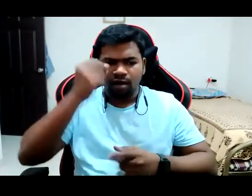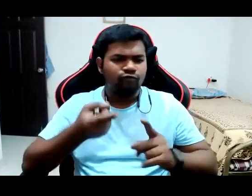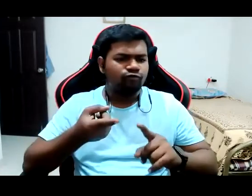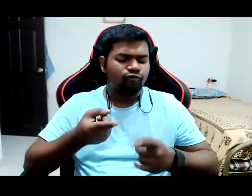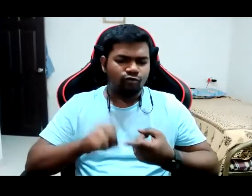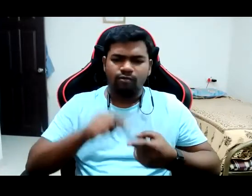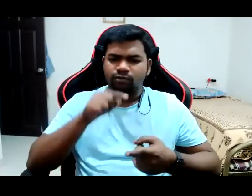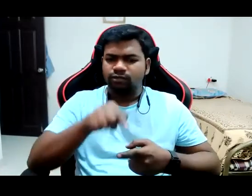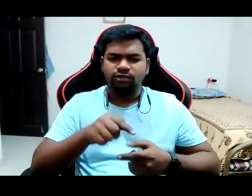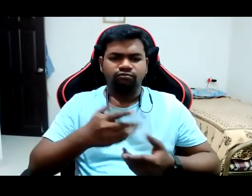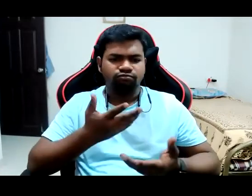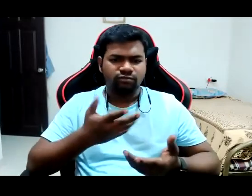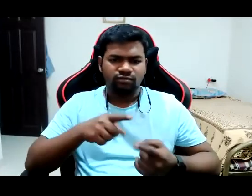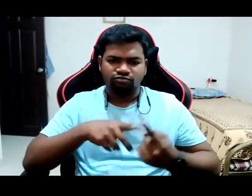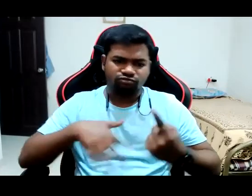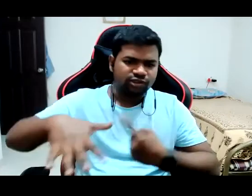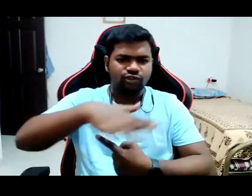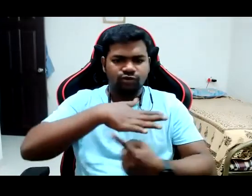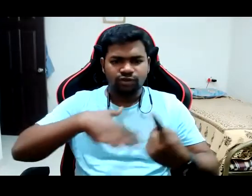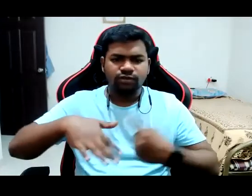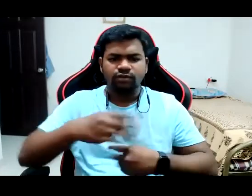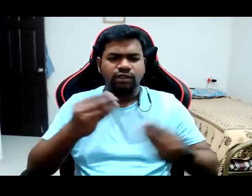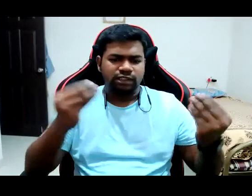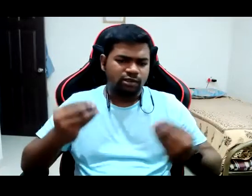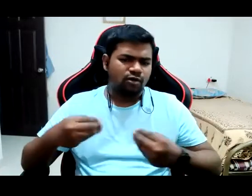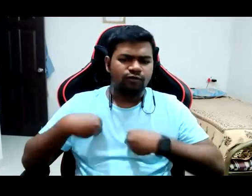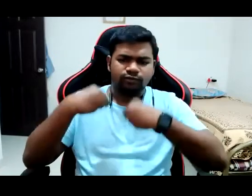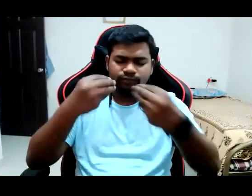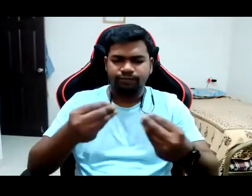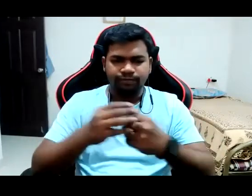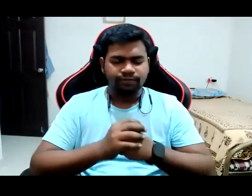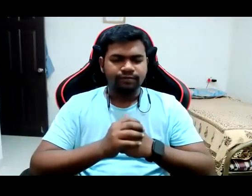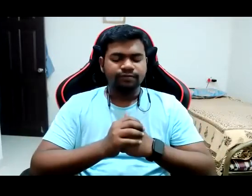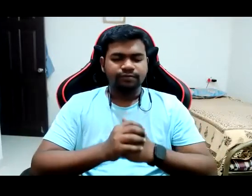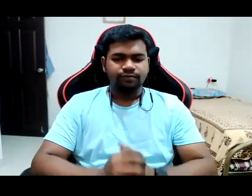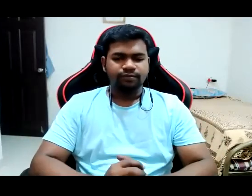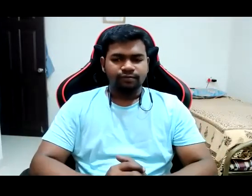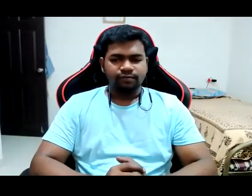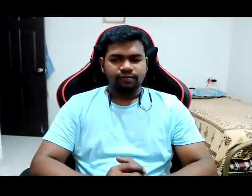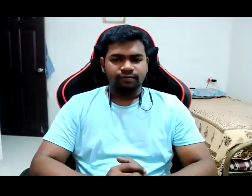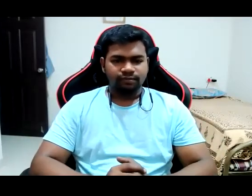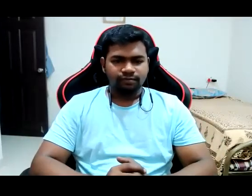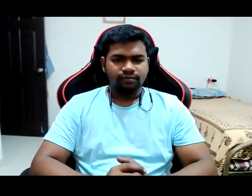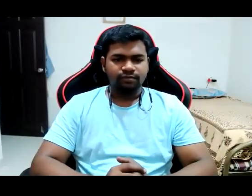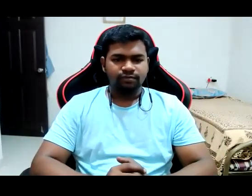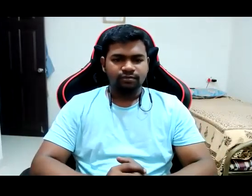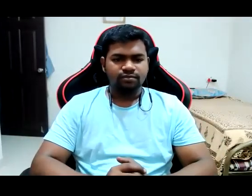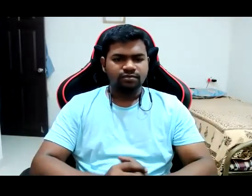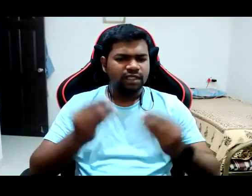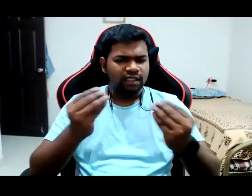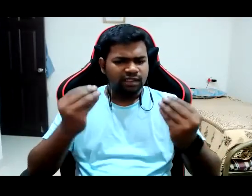something that we really hope would come out for some of you as part of this event. Well, some of the things that we don't care